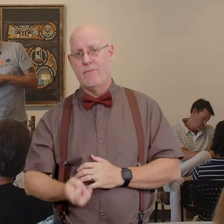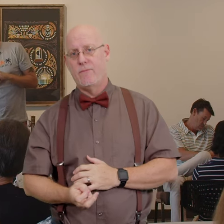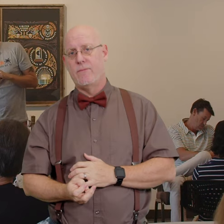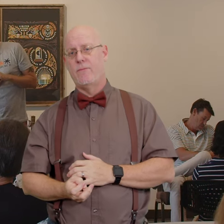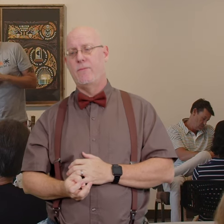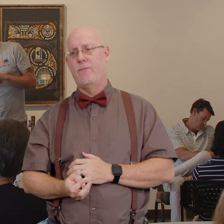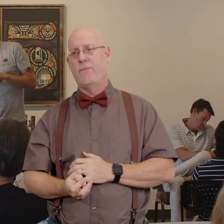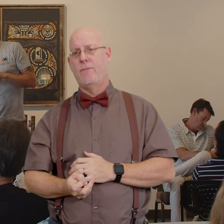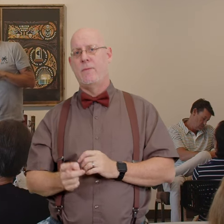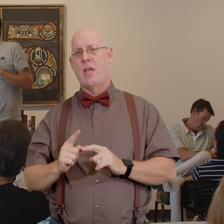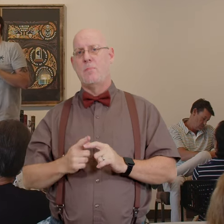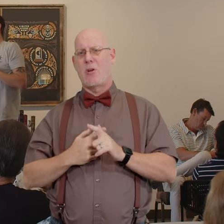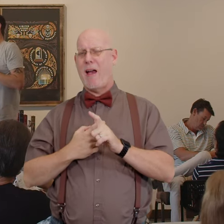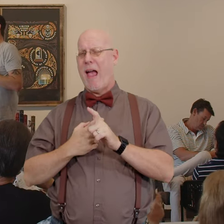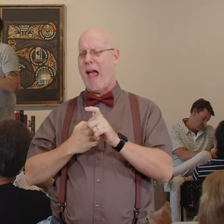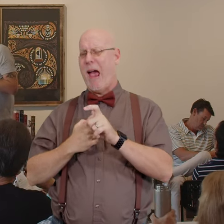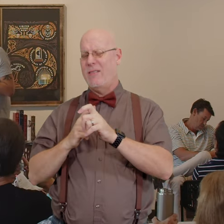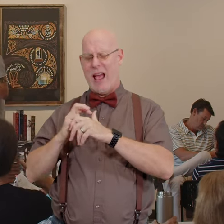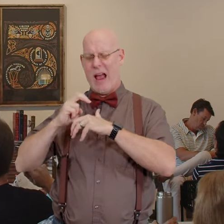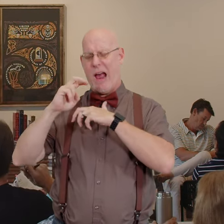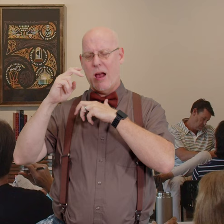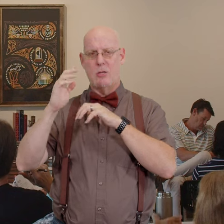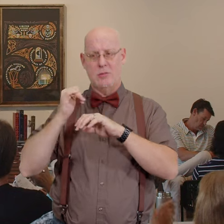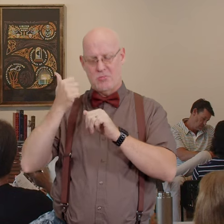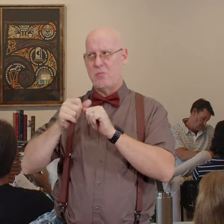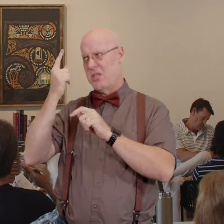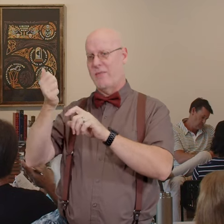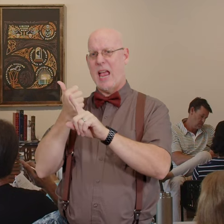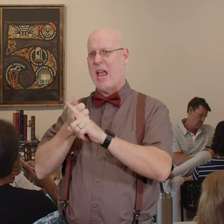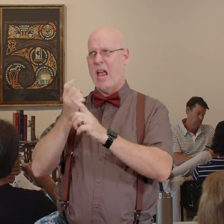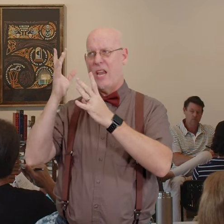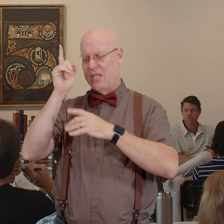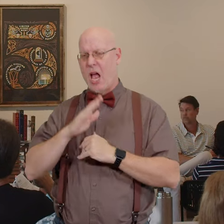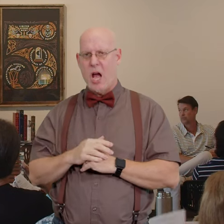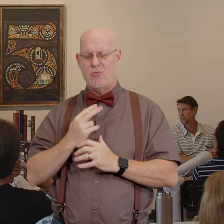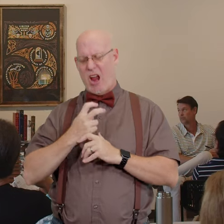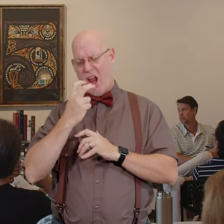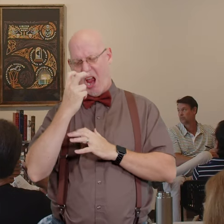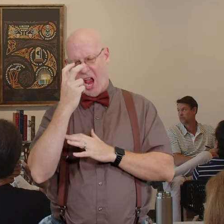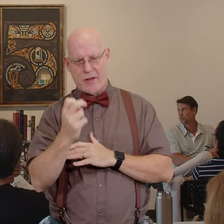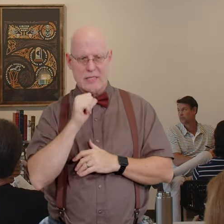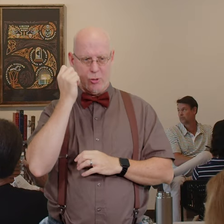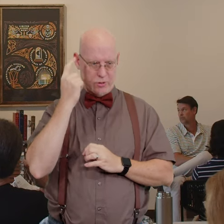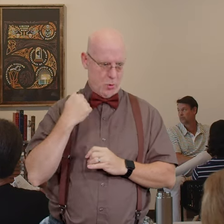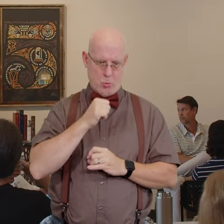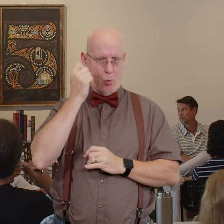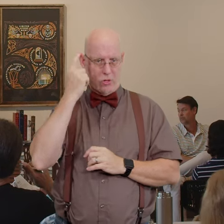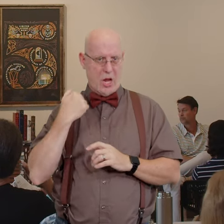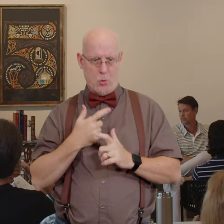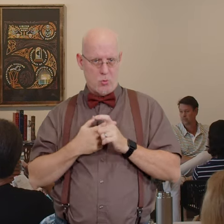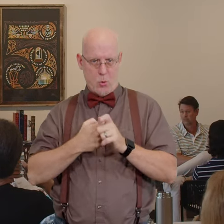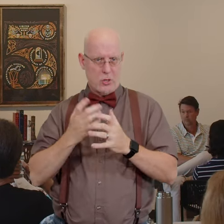the cliff, but he's run headlong off the cliff on purpose because he hates God. Like, now, he doesn't understand, like, we